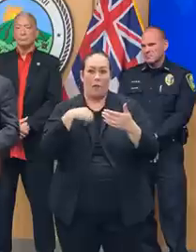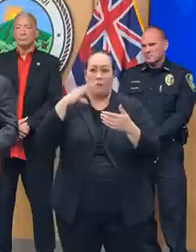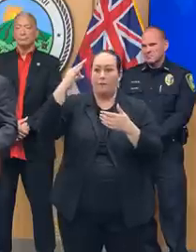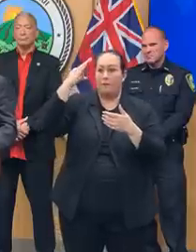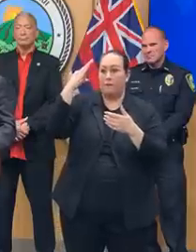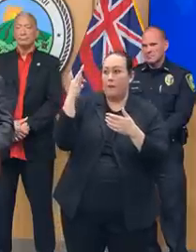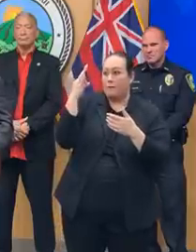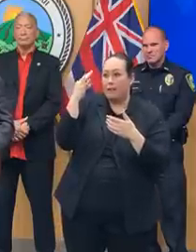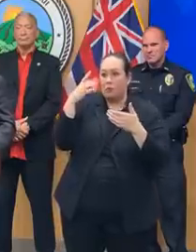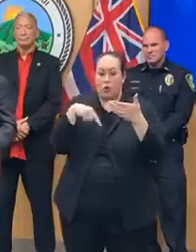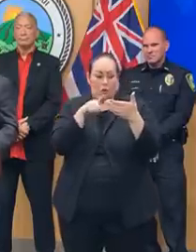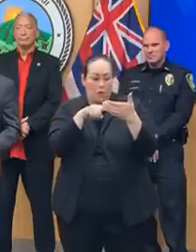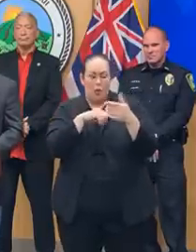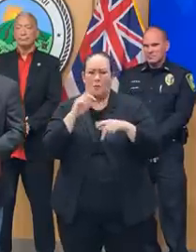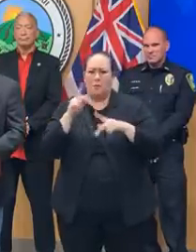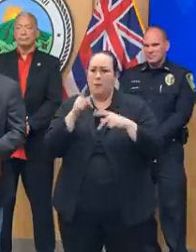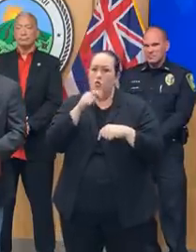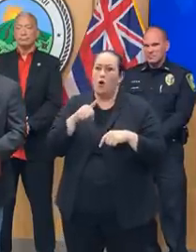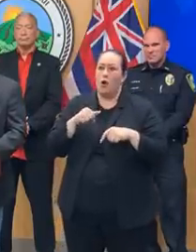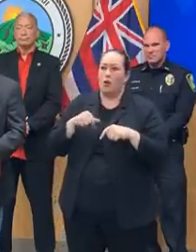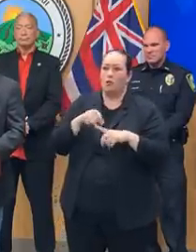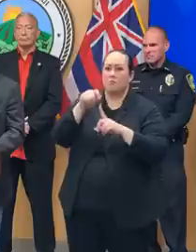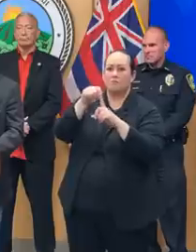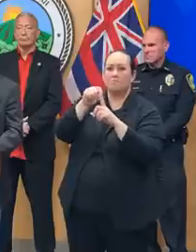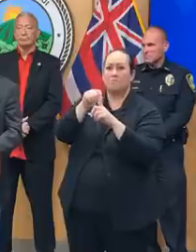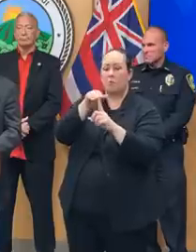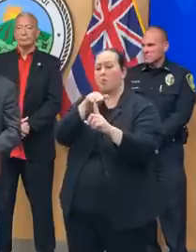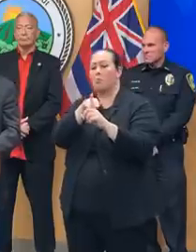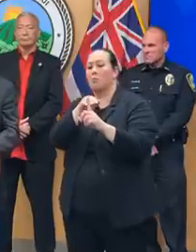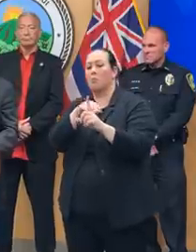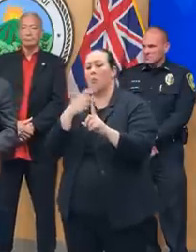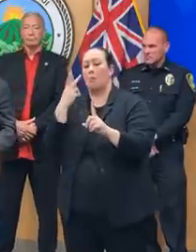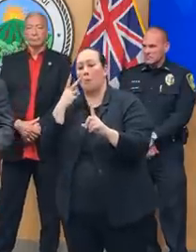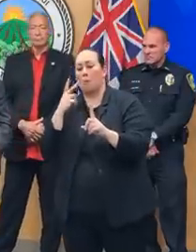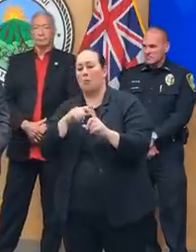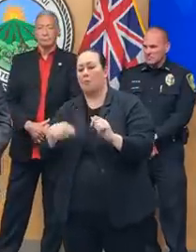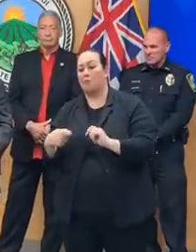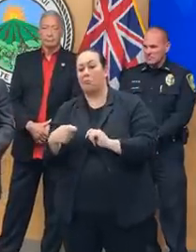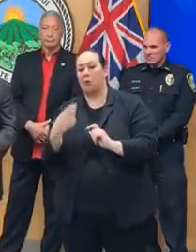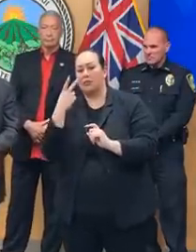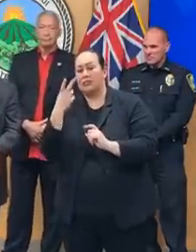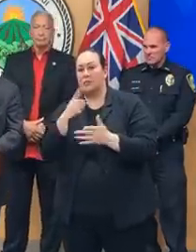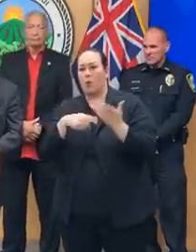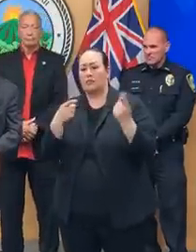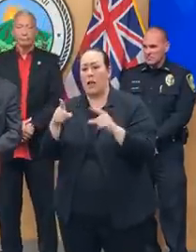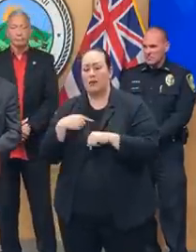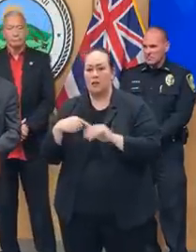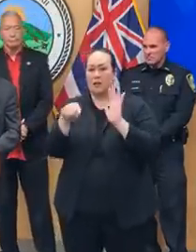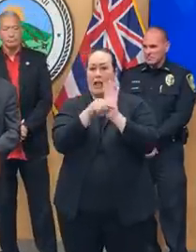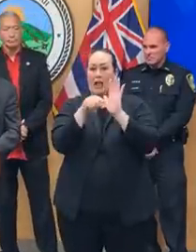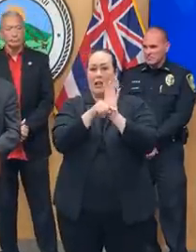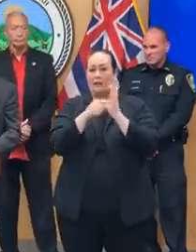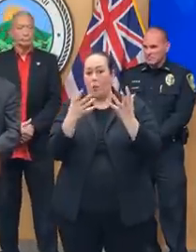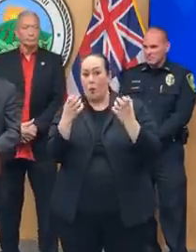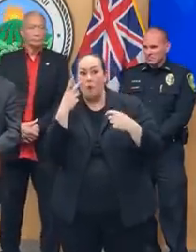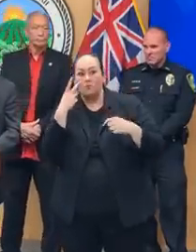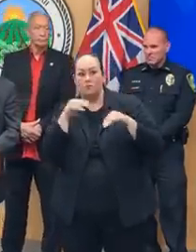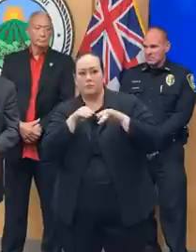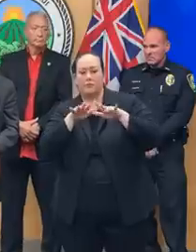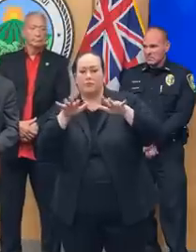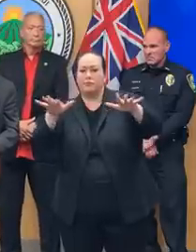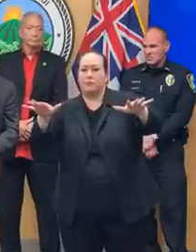people who are predators on social media. We know that for a fact. You have people who want to spread negativity.